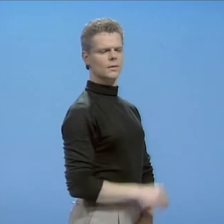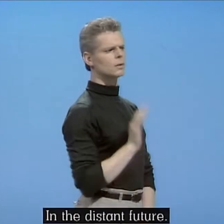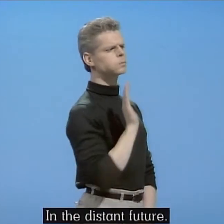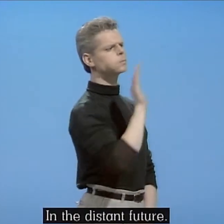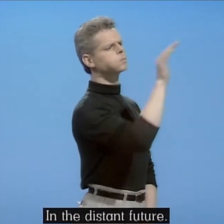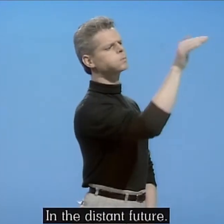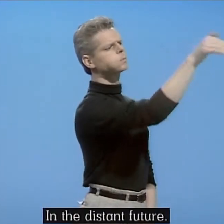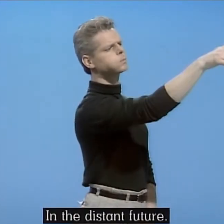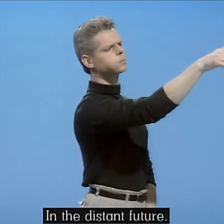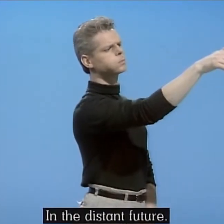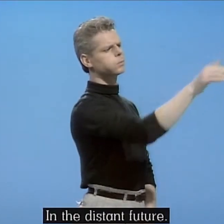In the distant future.